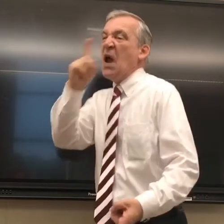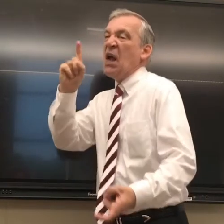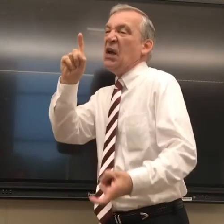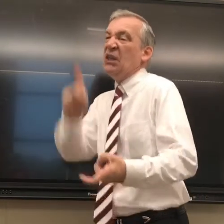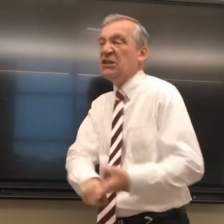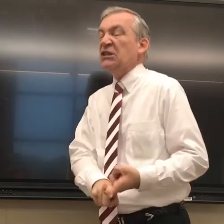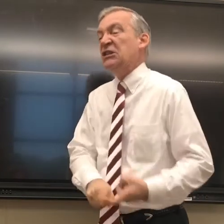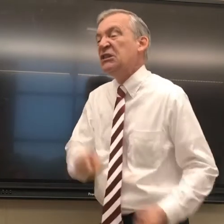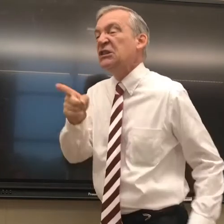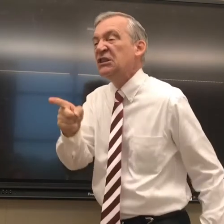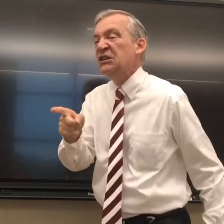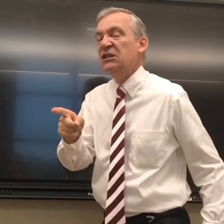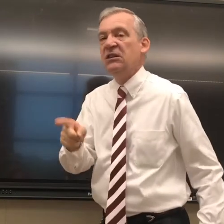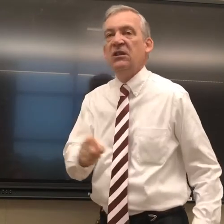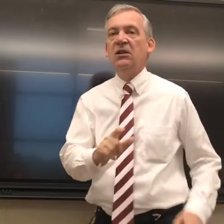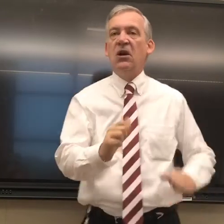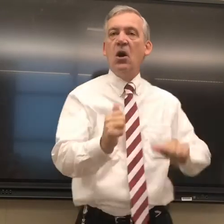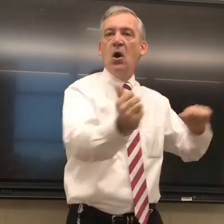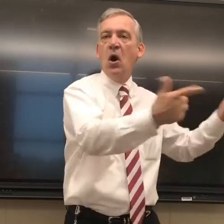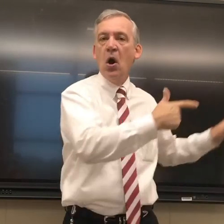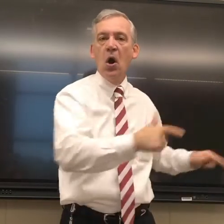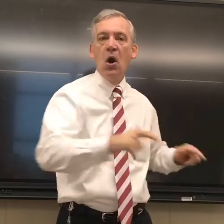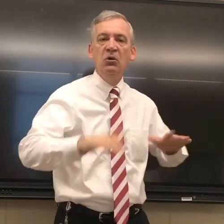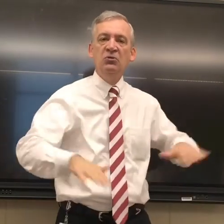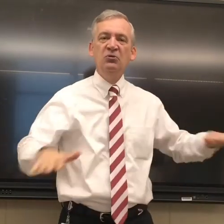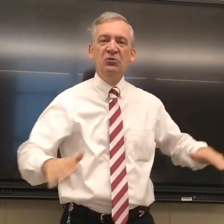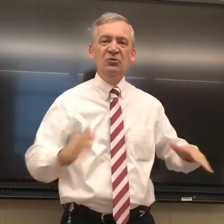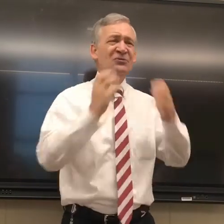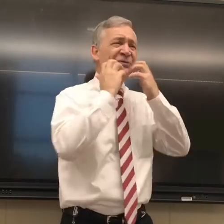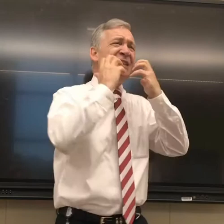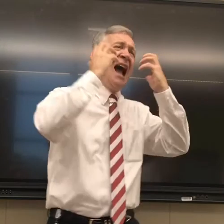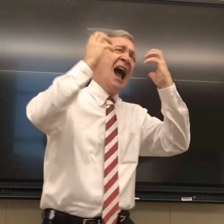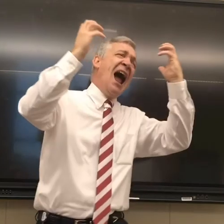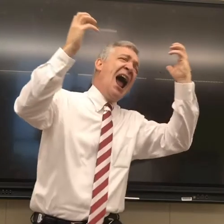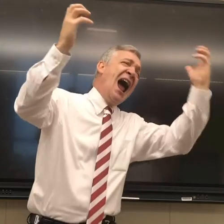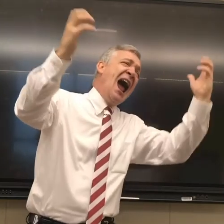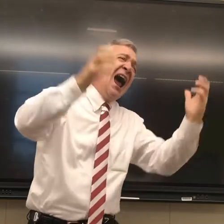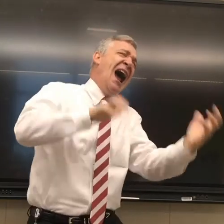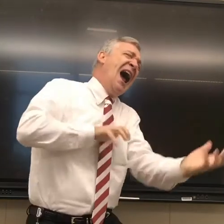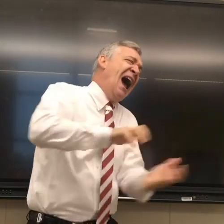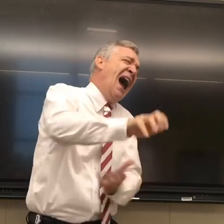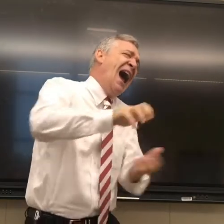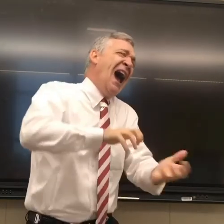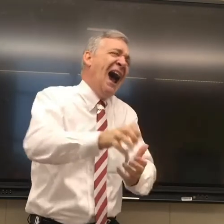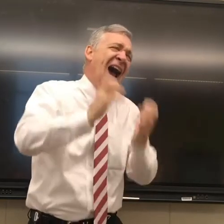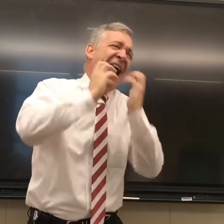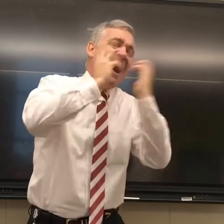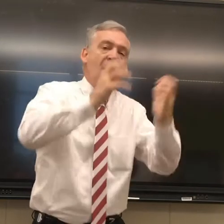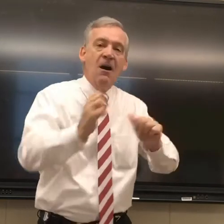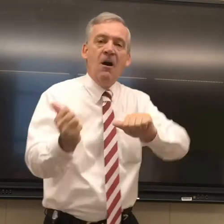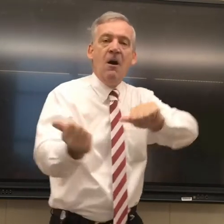The children screamed with delight, dropping their pebbles and joined the crazy